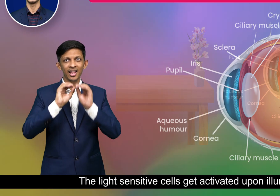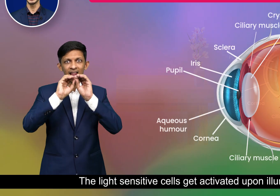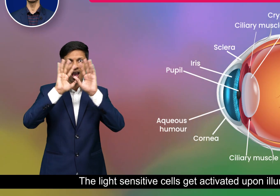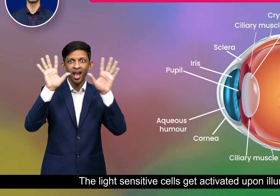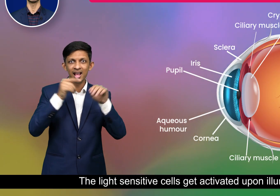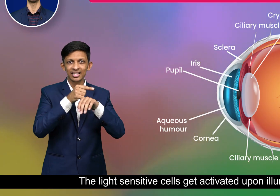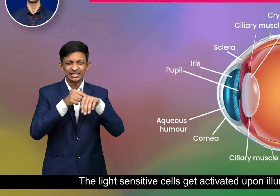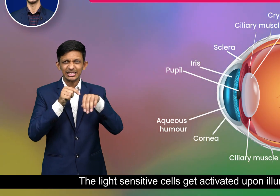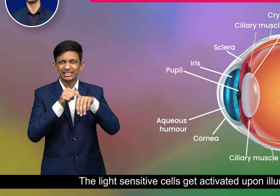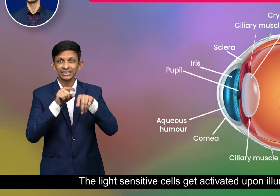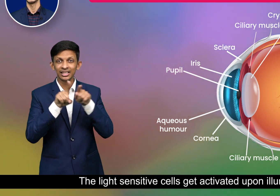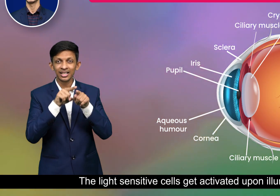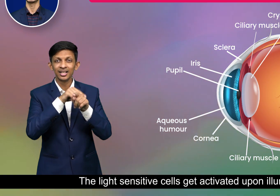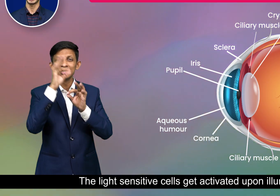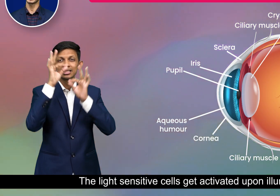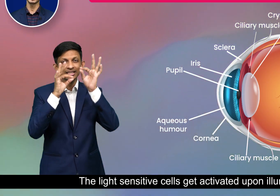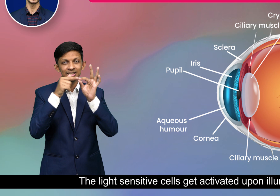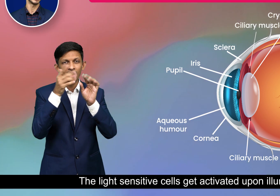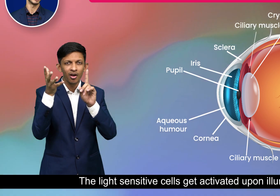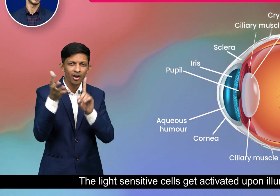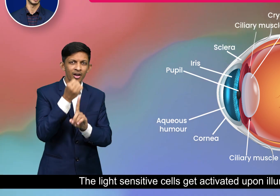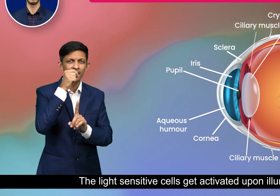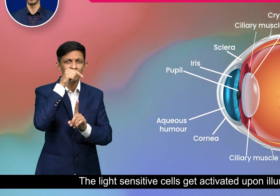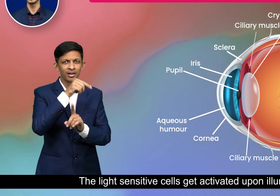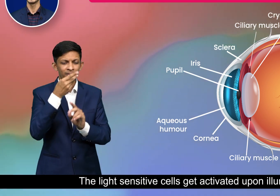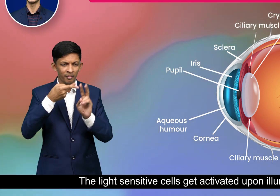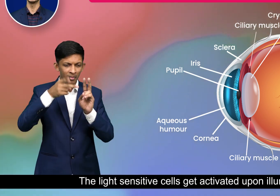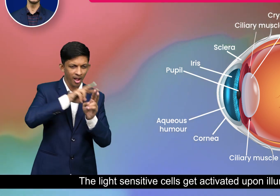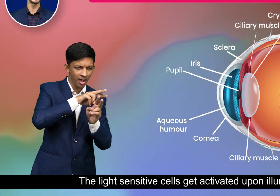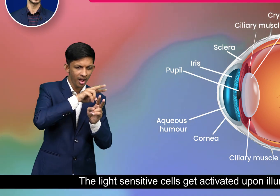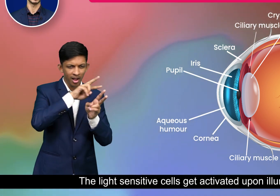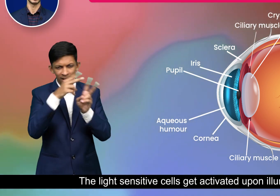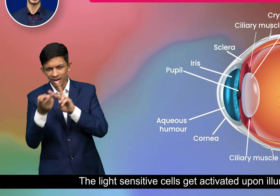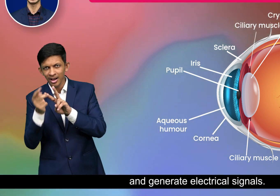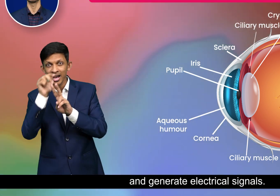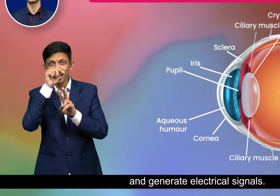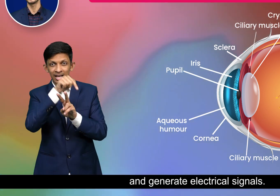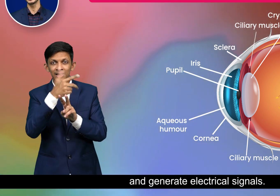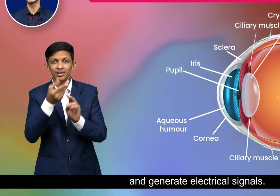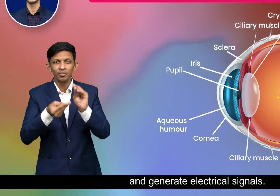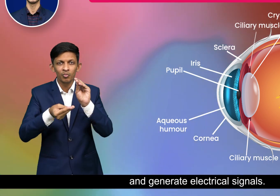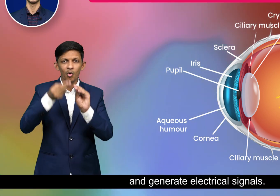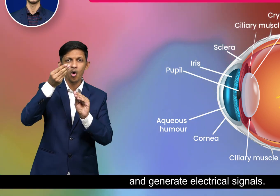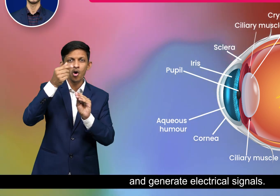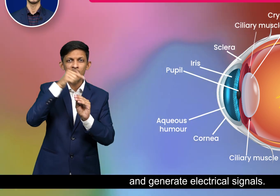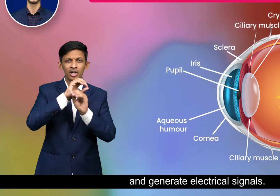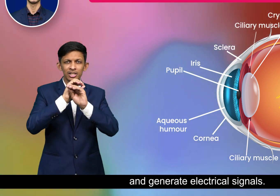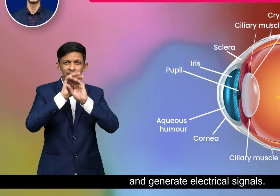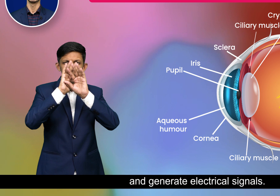The light-sensitive cells get activated upon illumination and generate